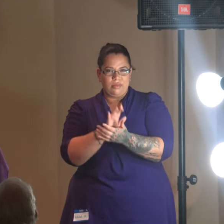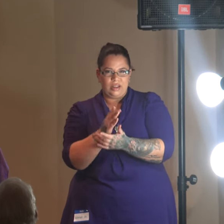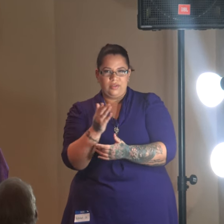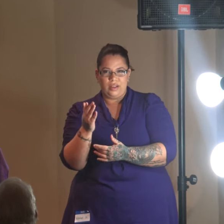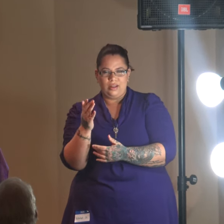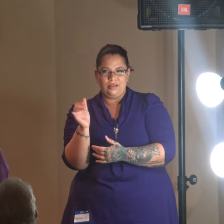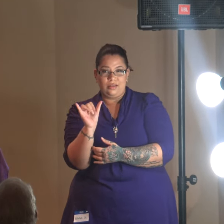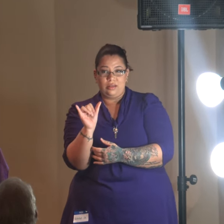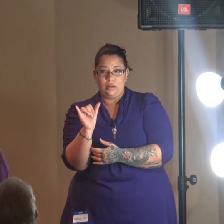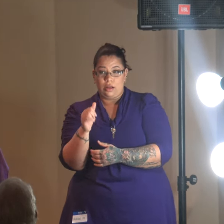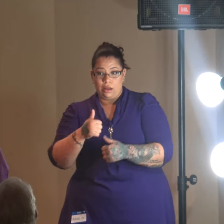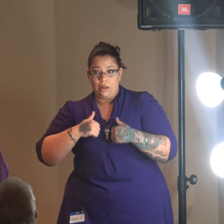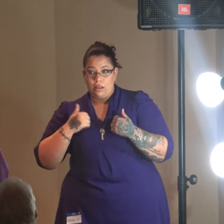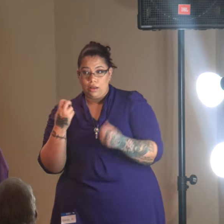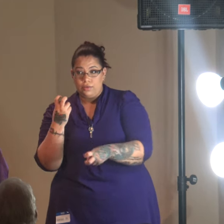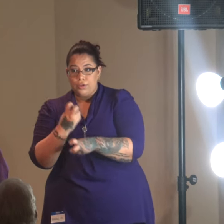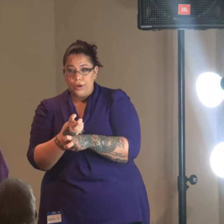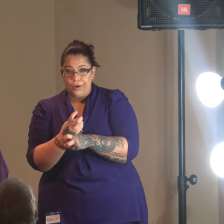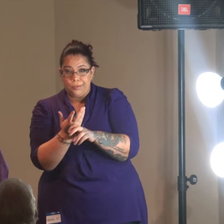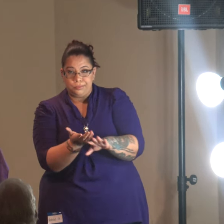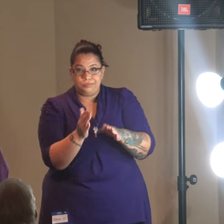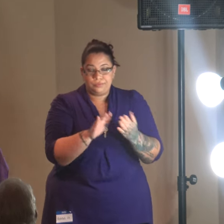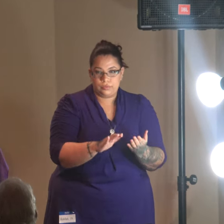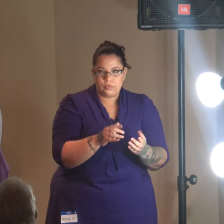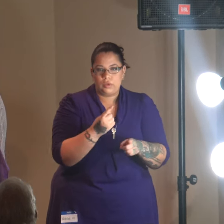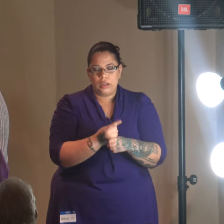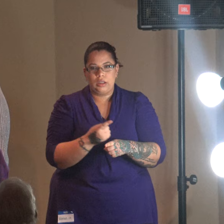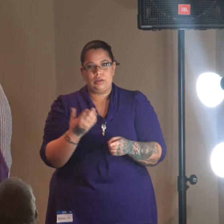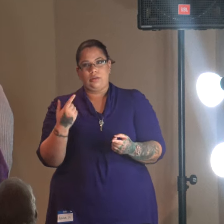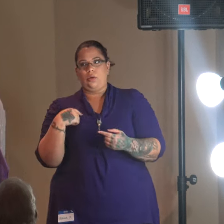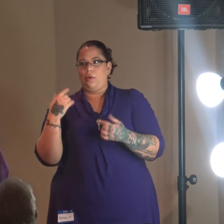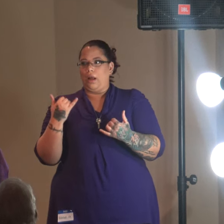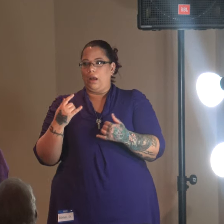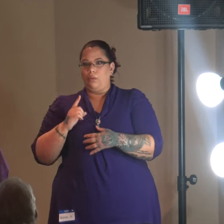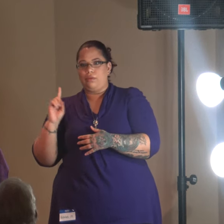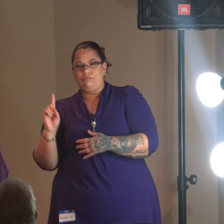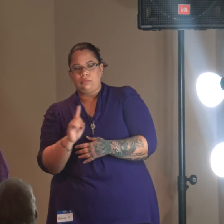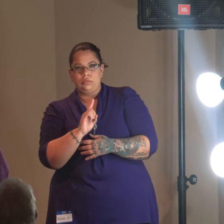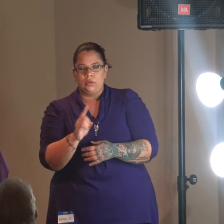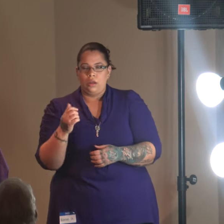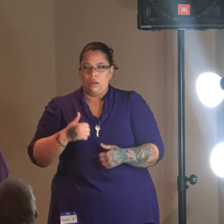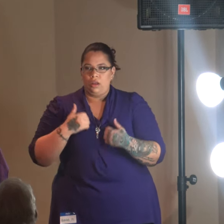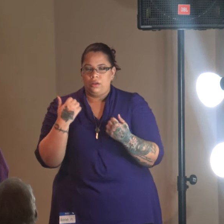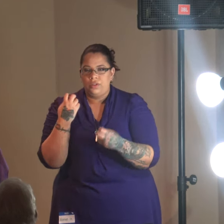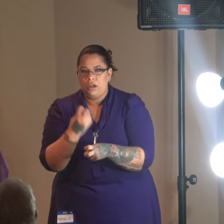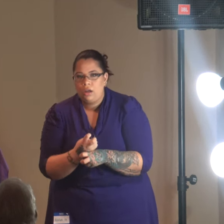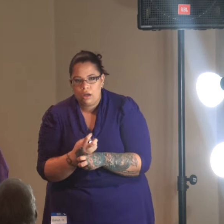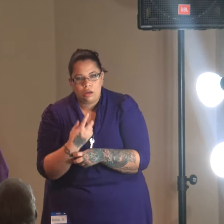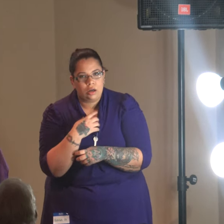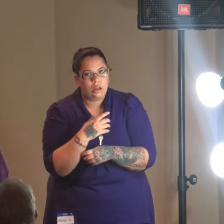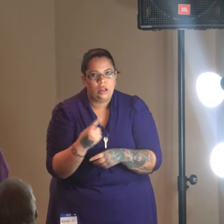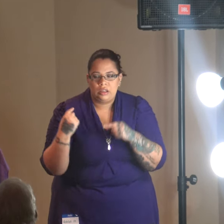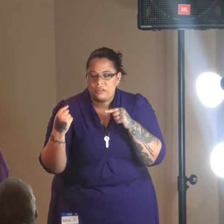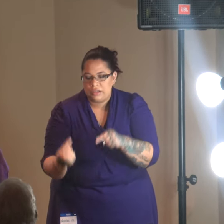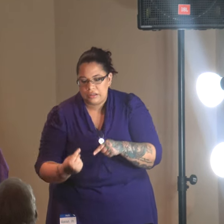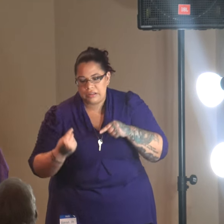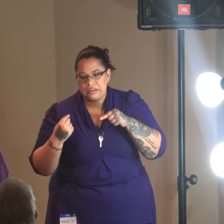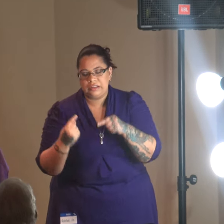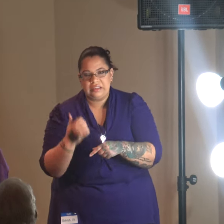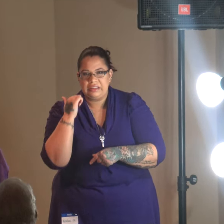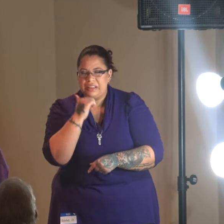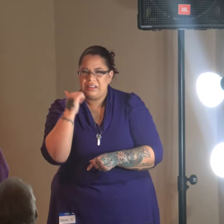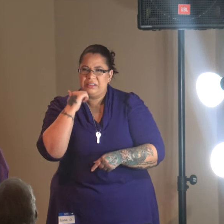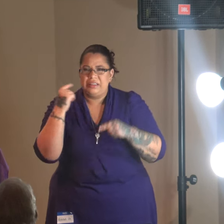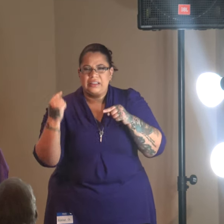hard and then you die. And so we walk through the world, life is hard, so I'm hard, it's a struggle, every day is a